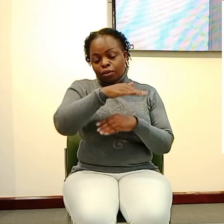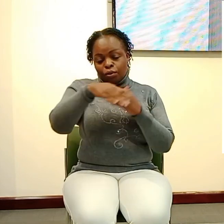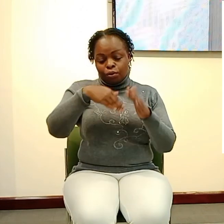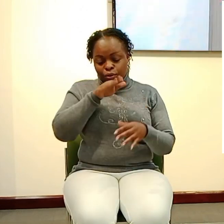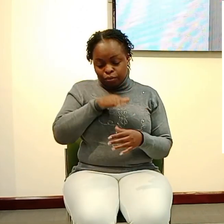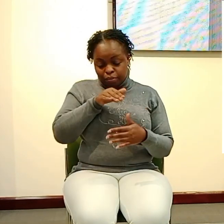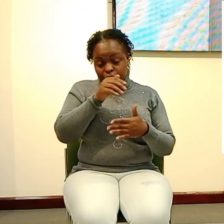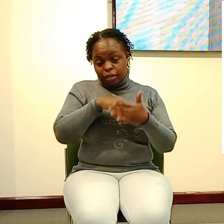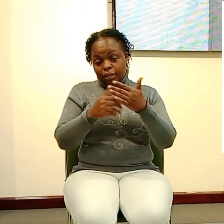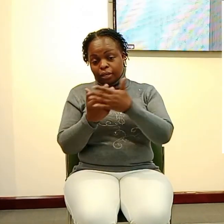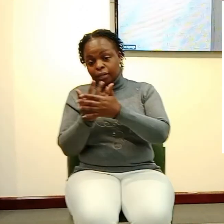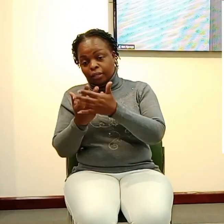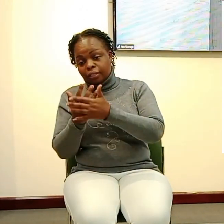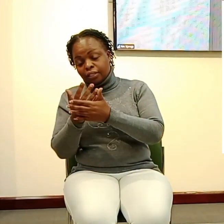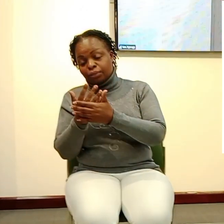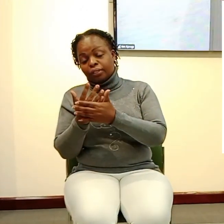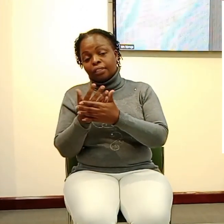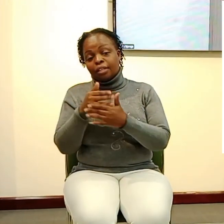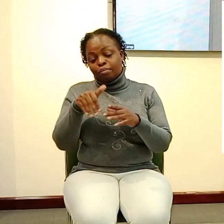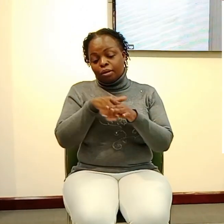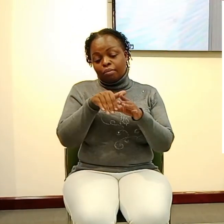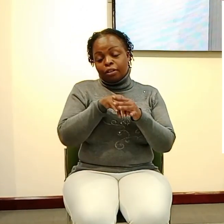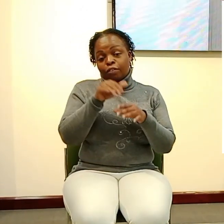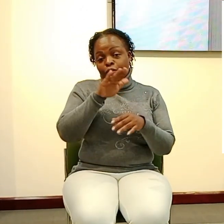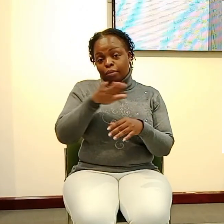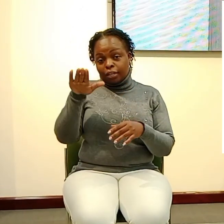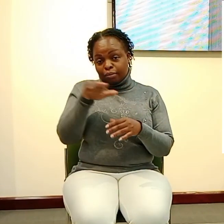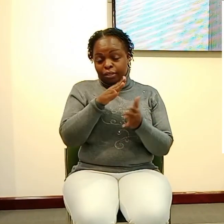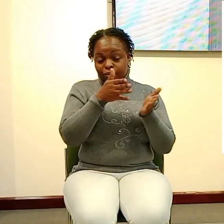grassroots, members of parliament present.